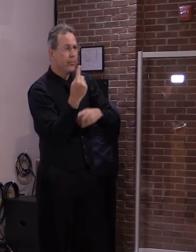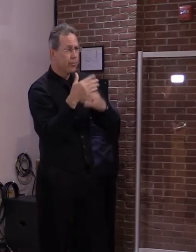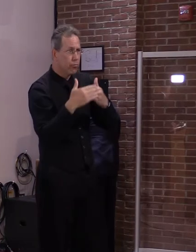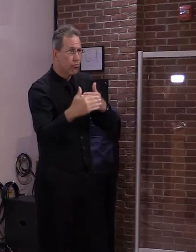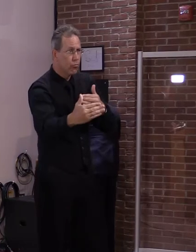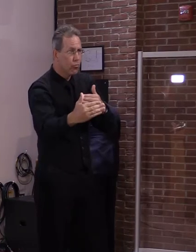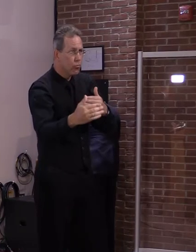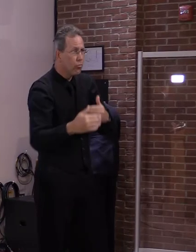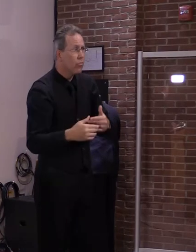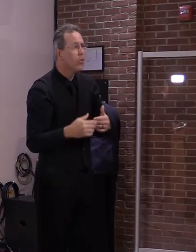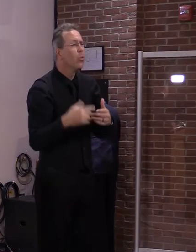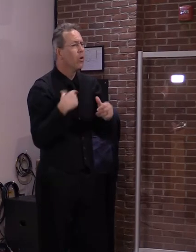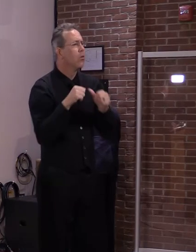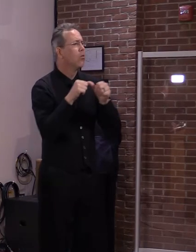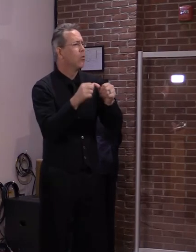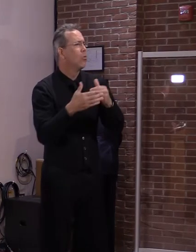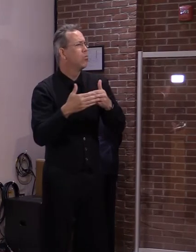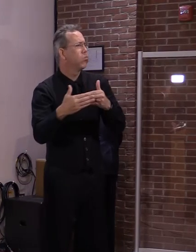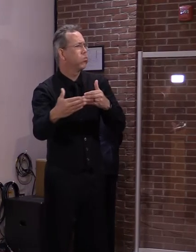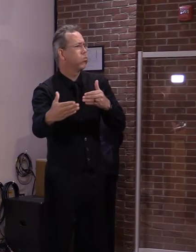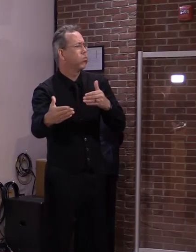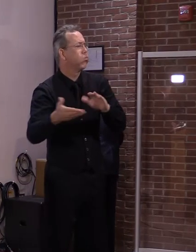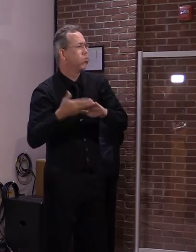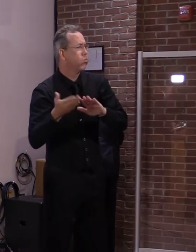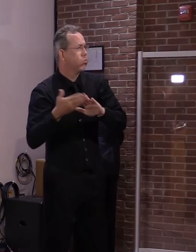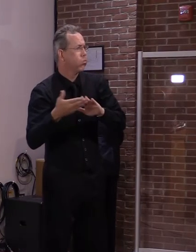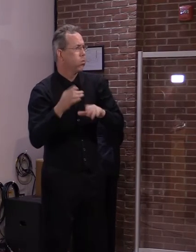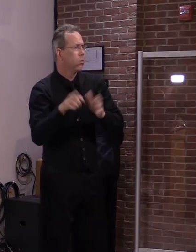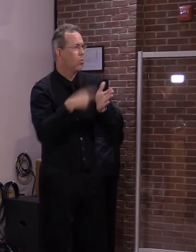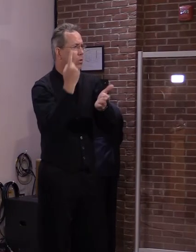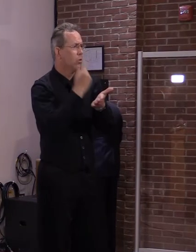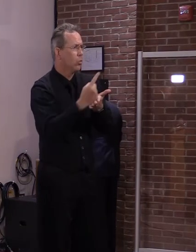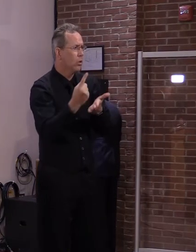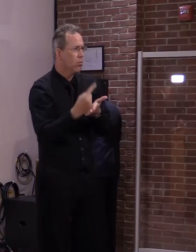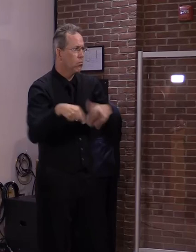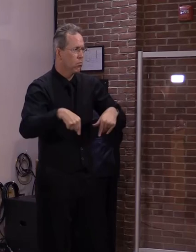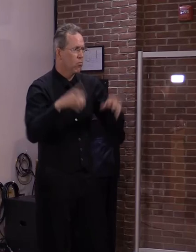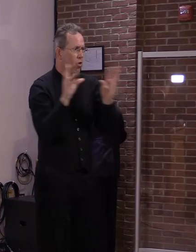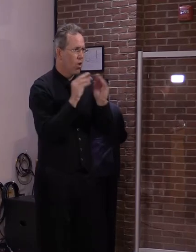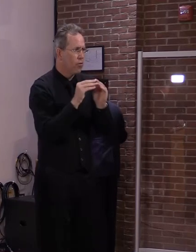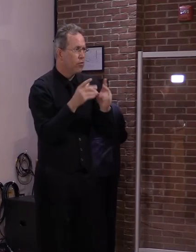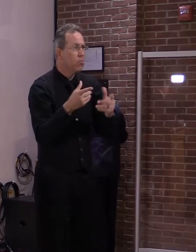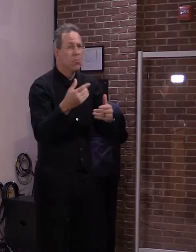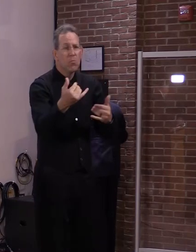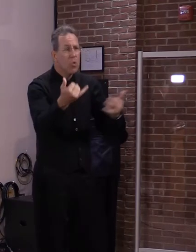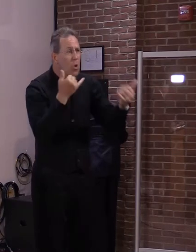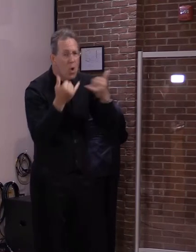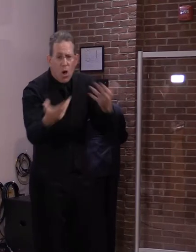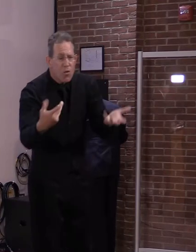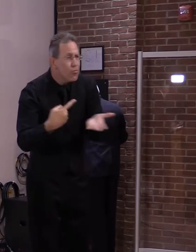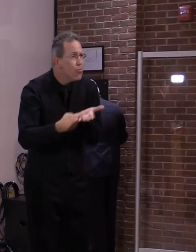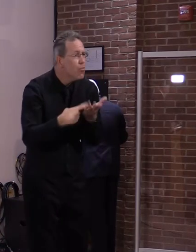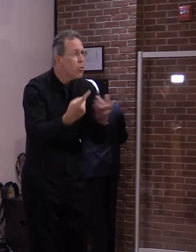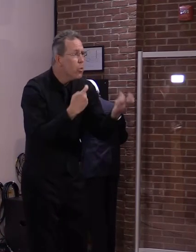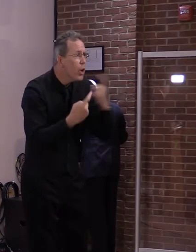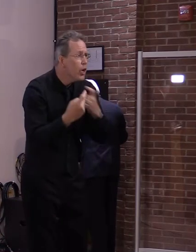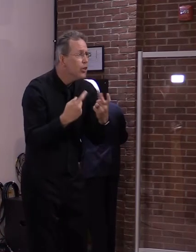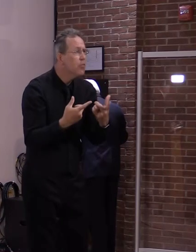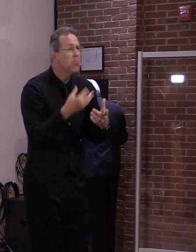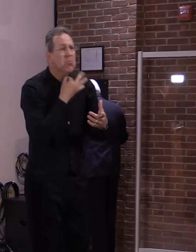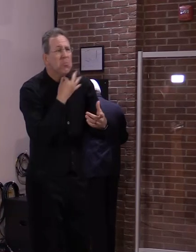we'll continue to maintain the current call-in format for several weeks. As I've said, I think it's